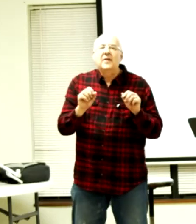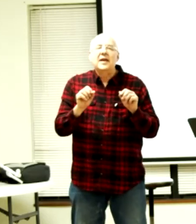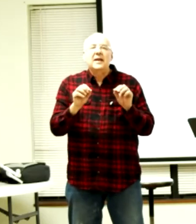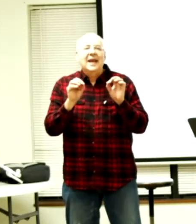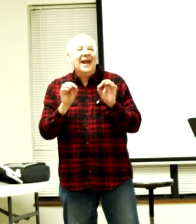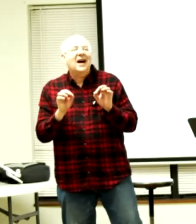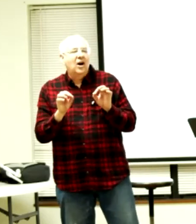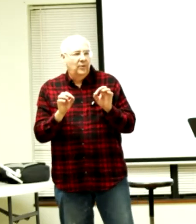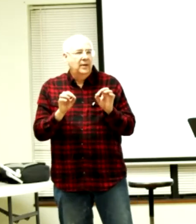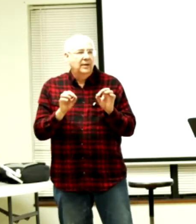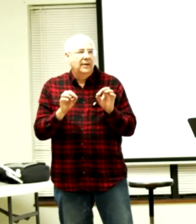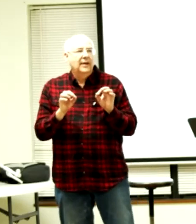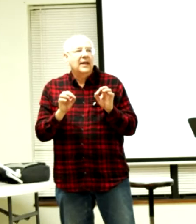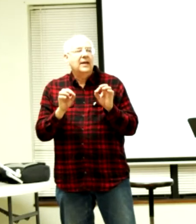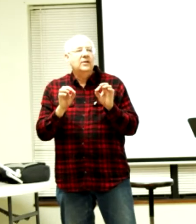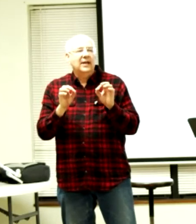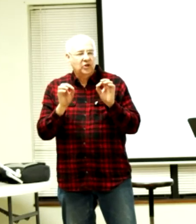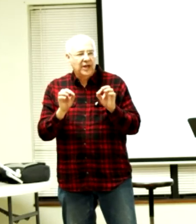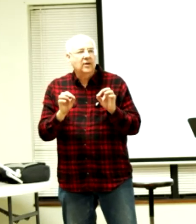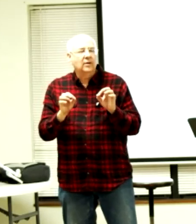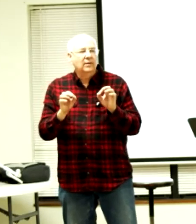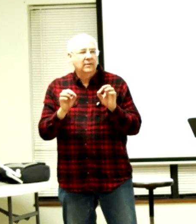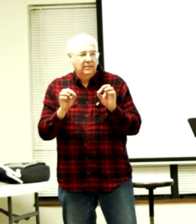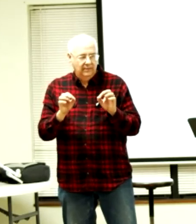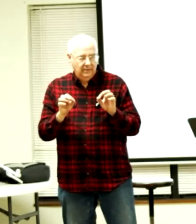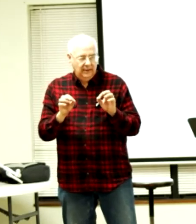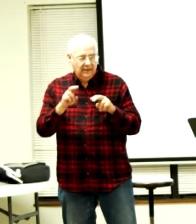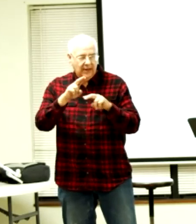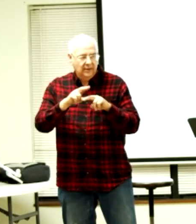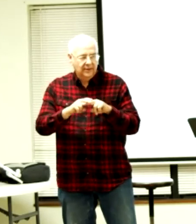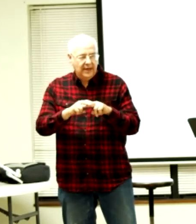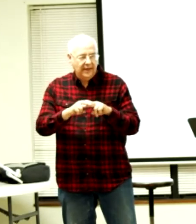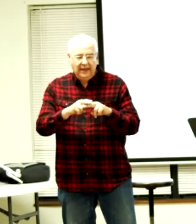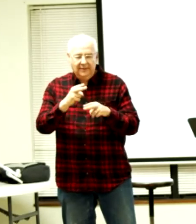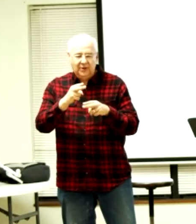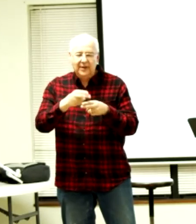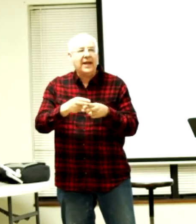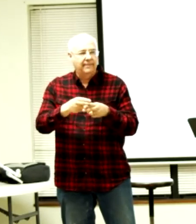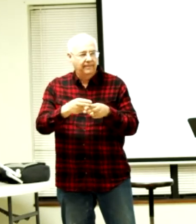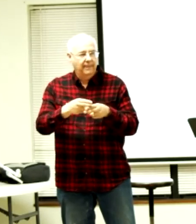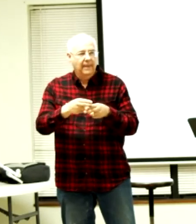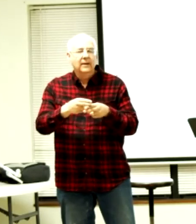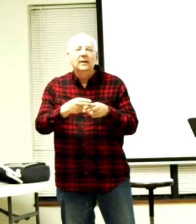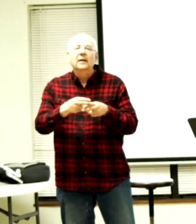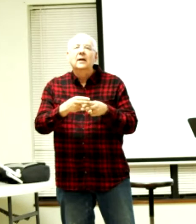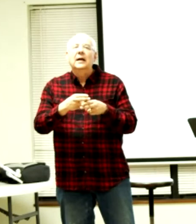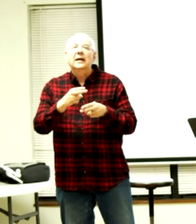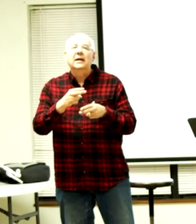The noun is a single sign. Sorry, name.